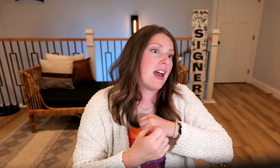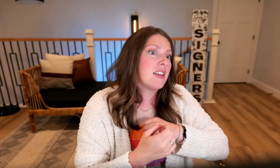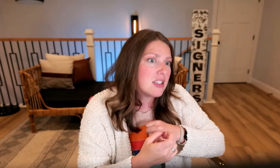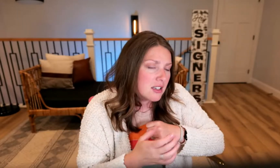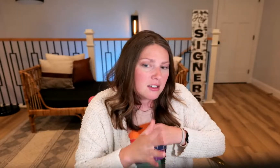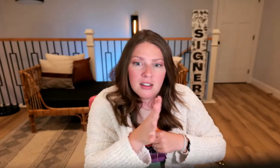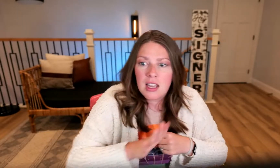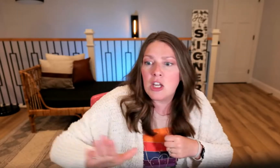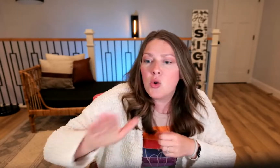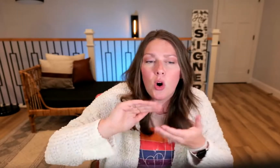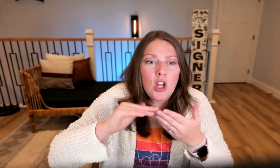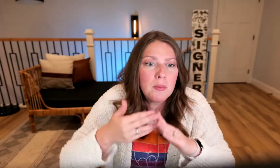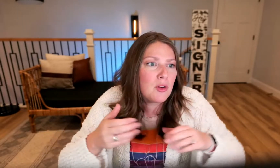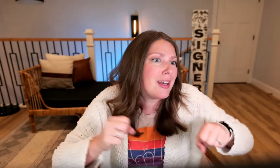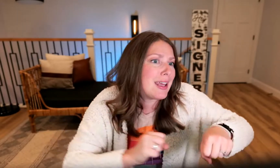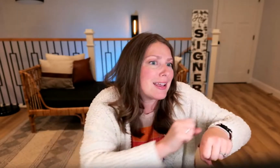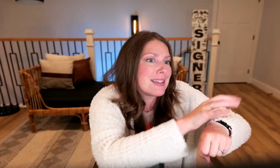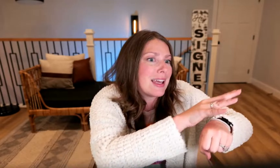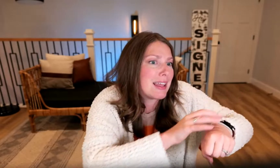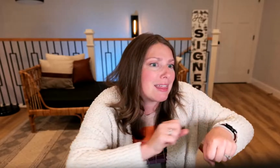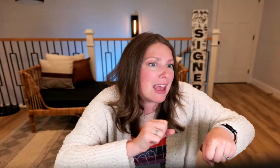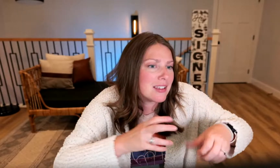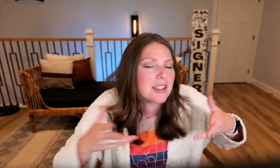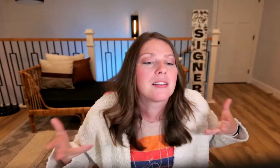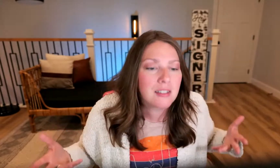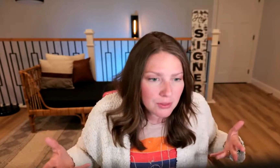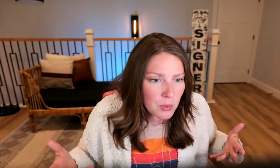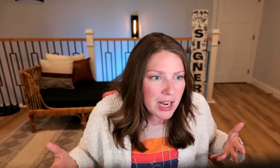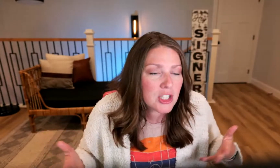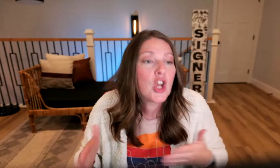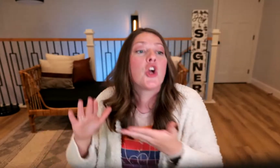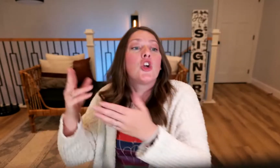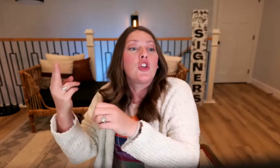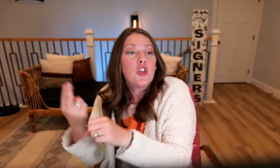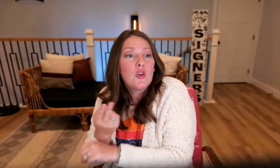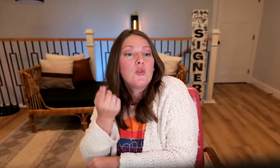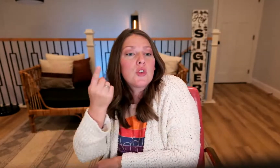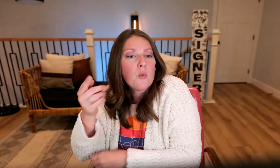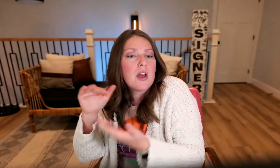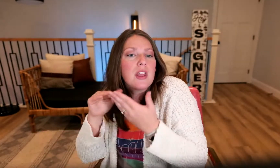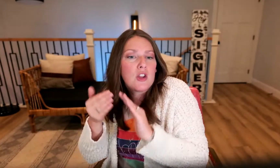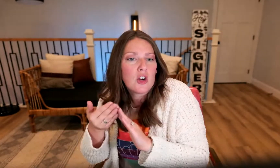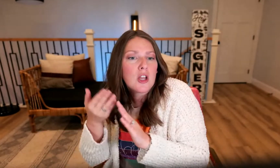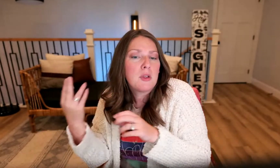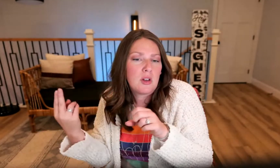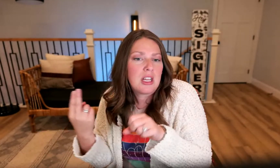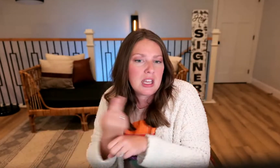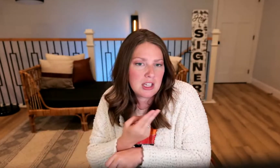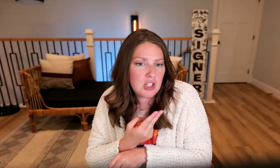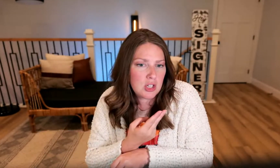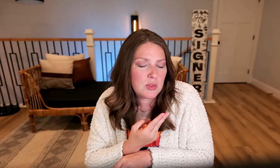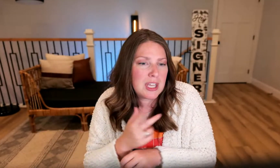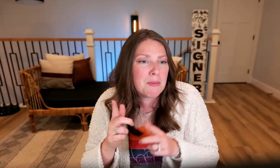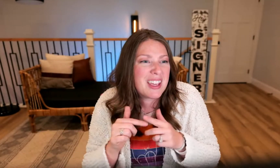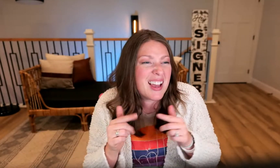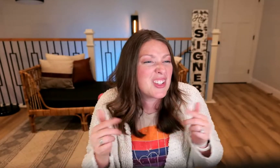and in your community, it's like this, right? Use the one that your community is using because